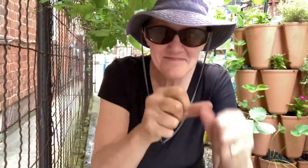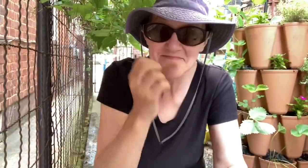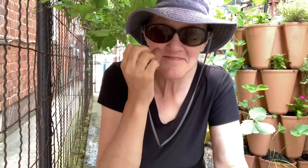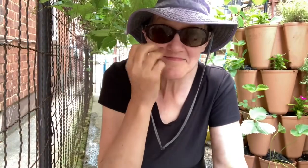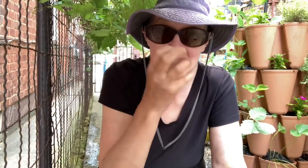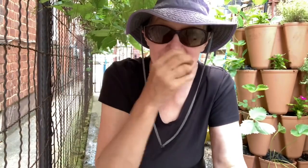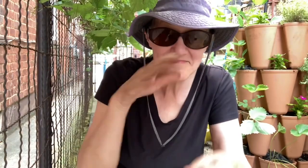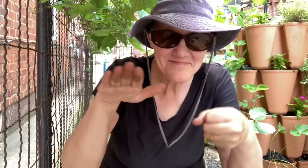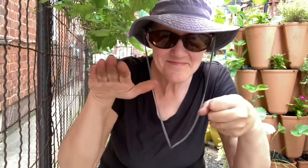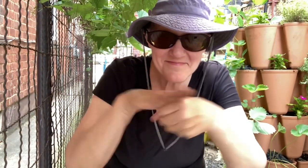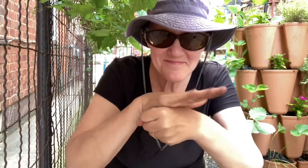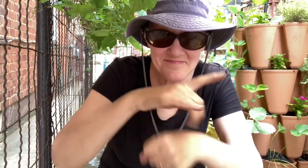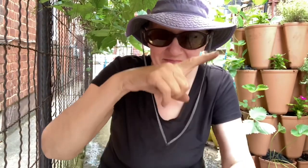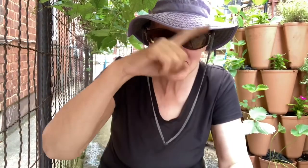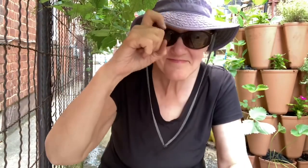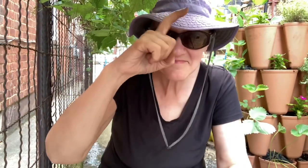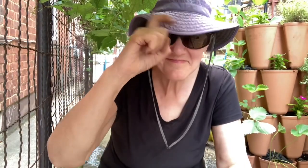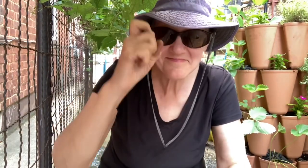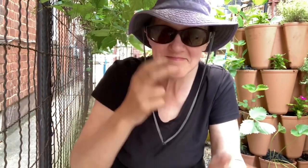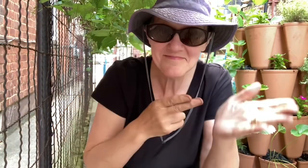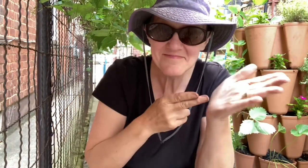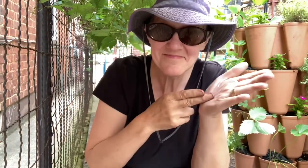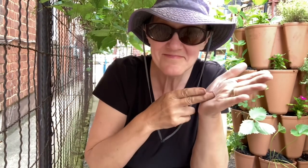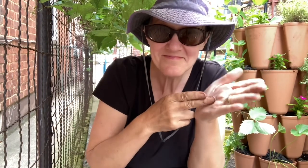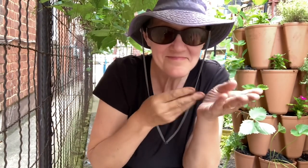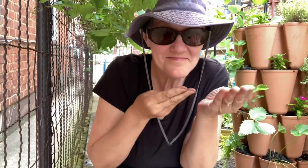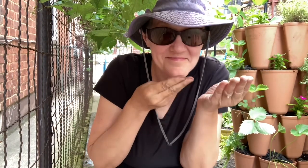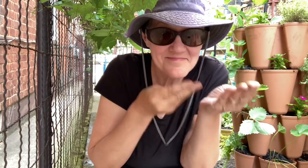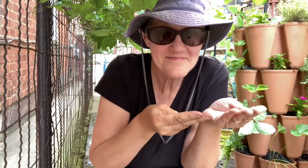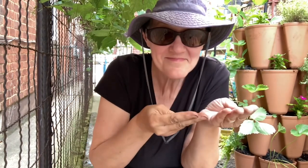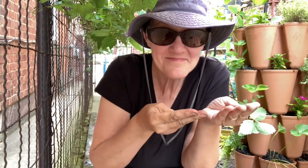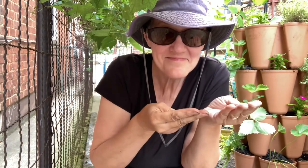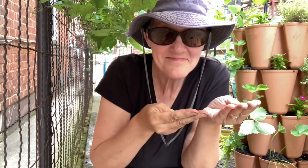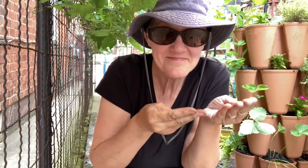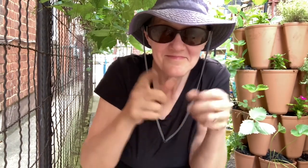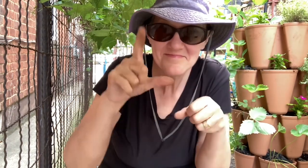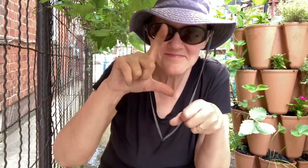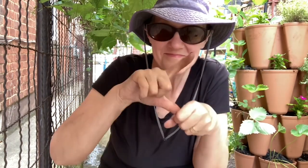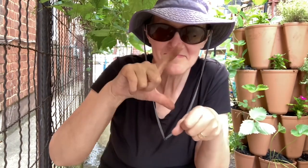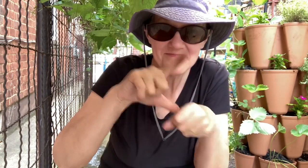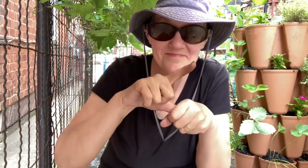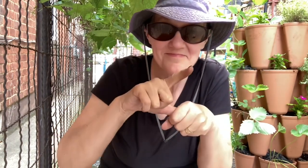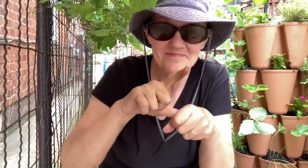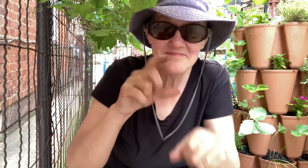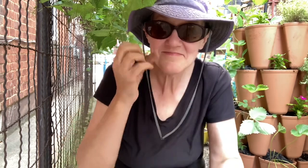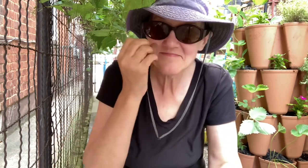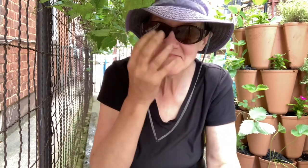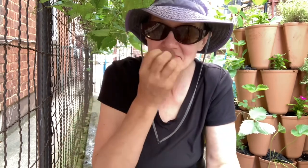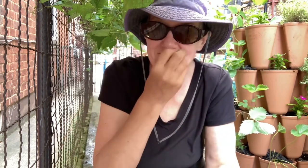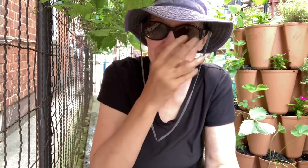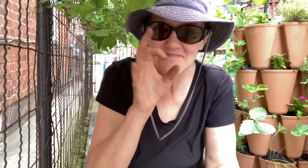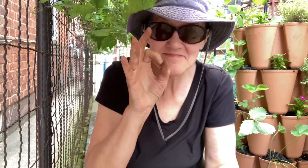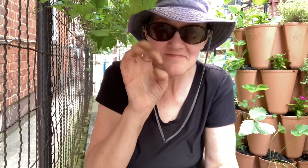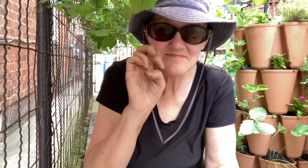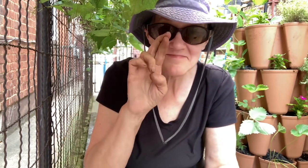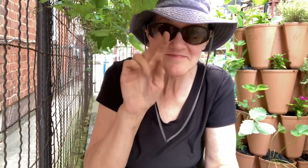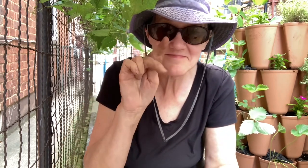Now, if you want them to keep blooming all summer long, make sure you feed them. I'm going to use a